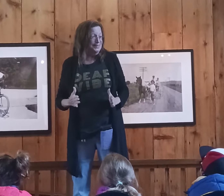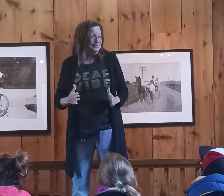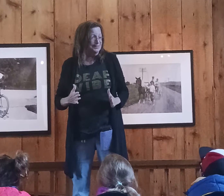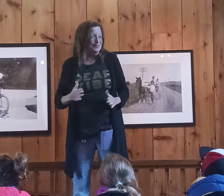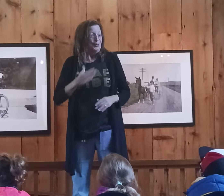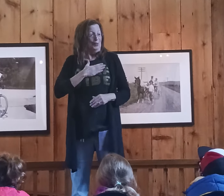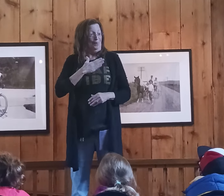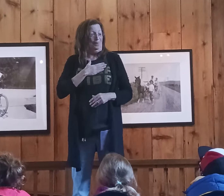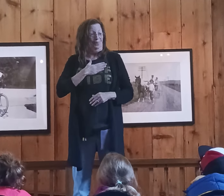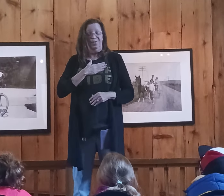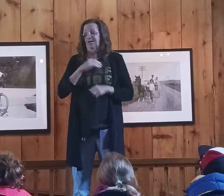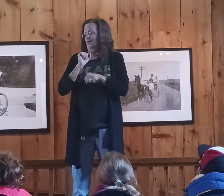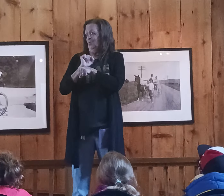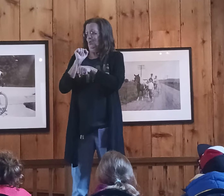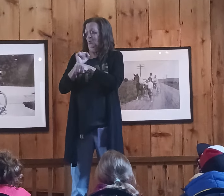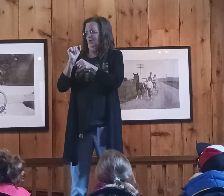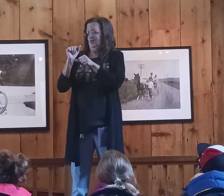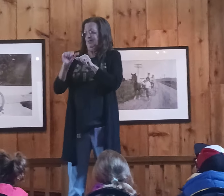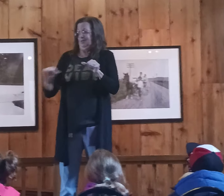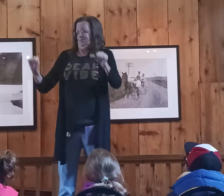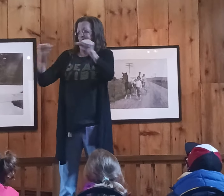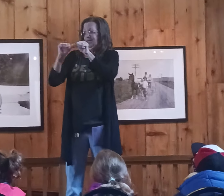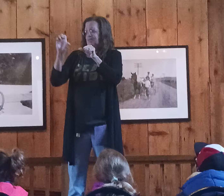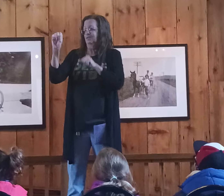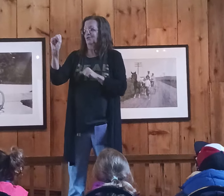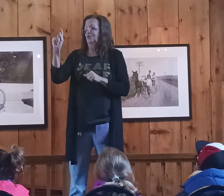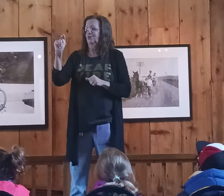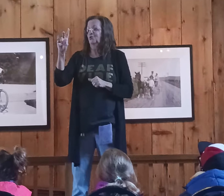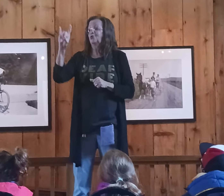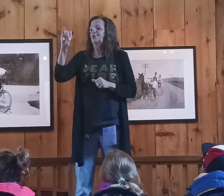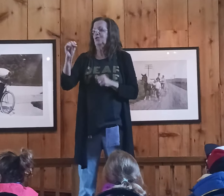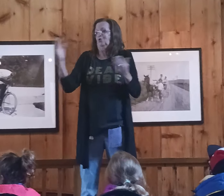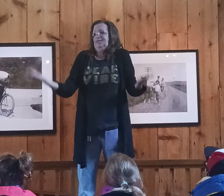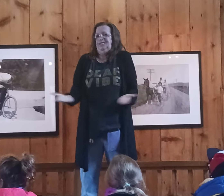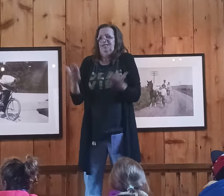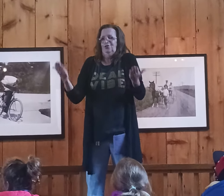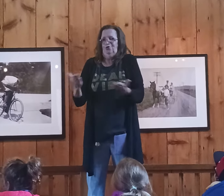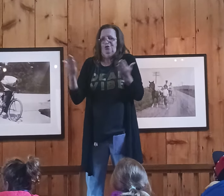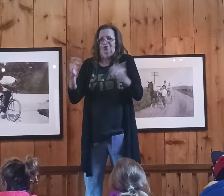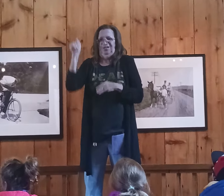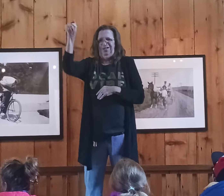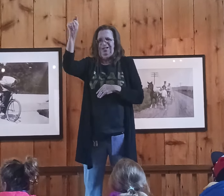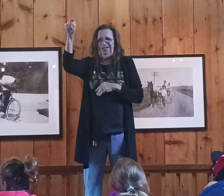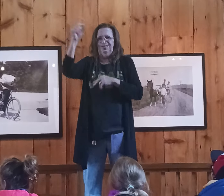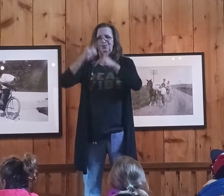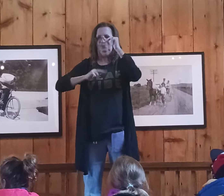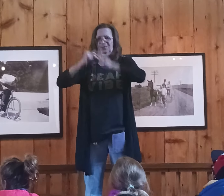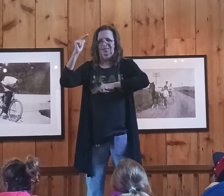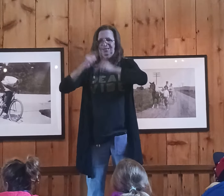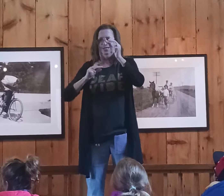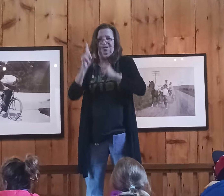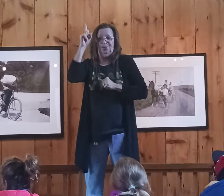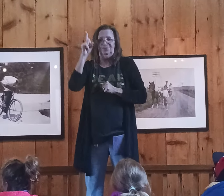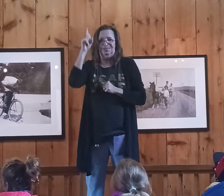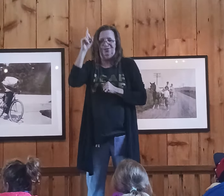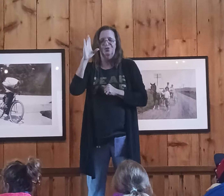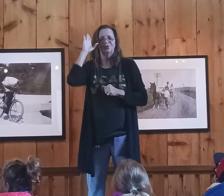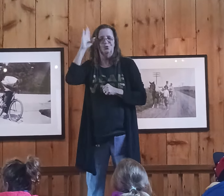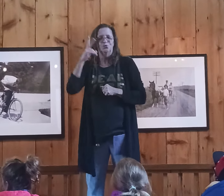I'm a deaf person. And I work in the building